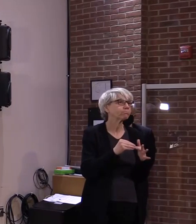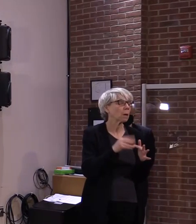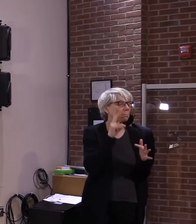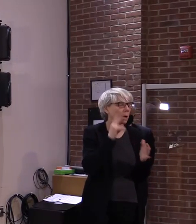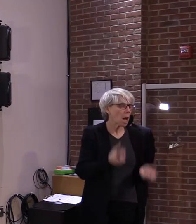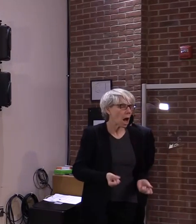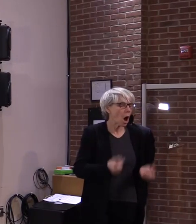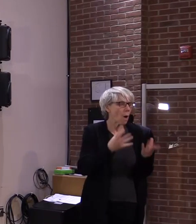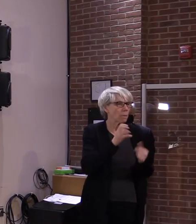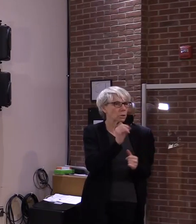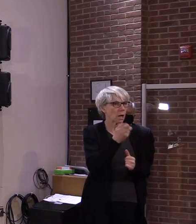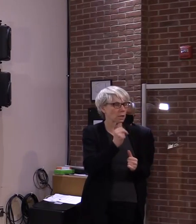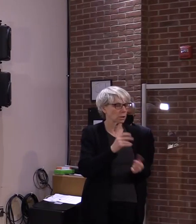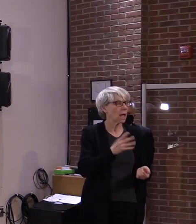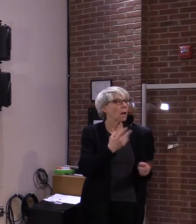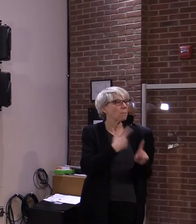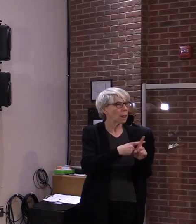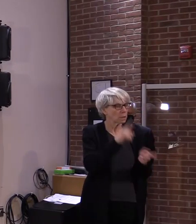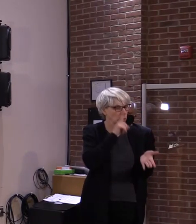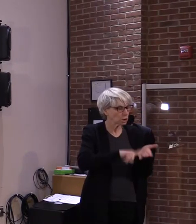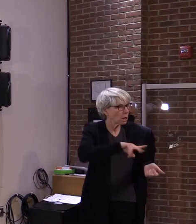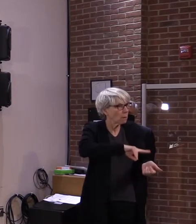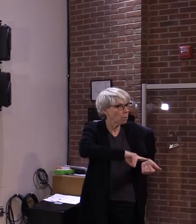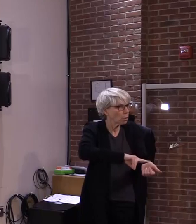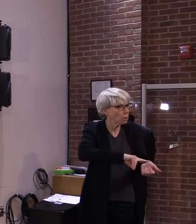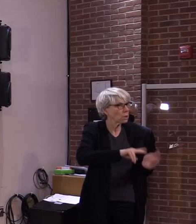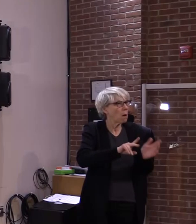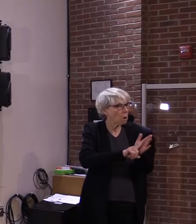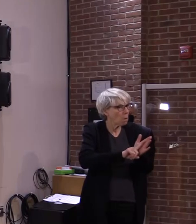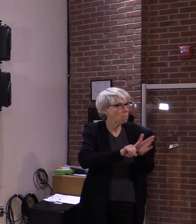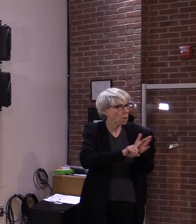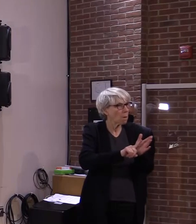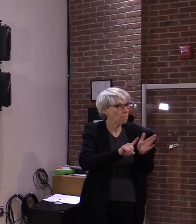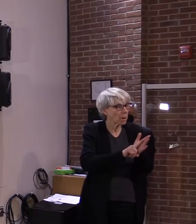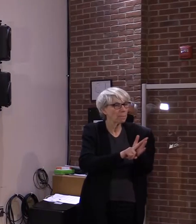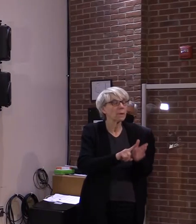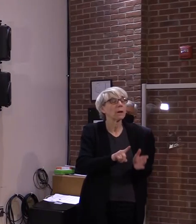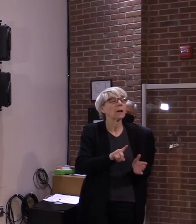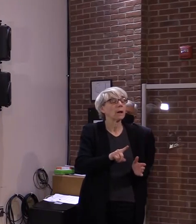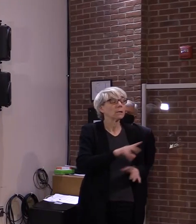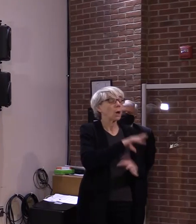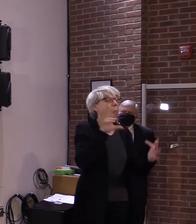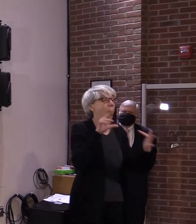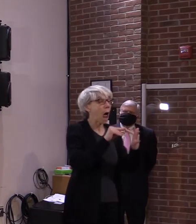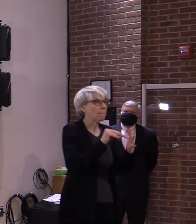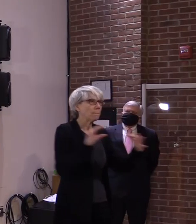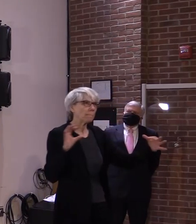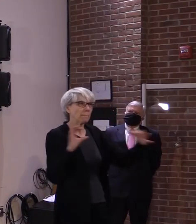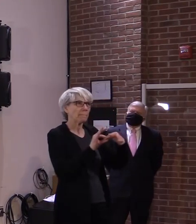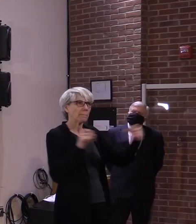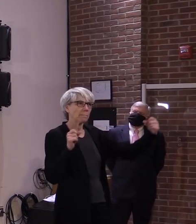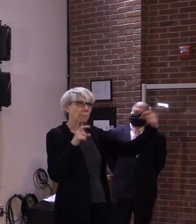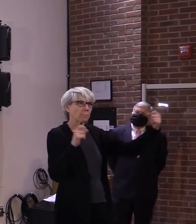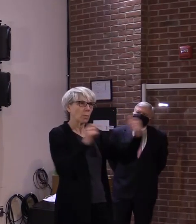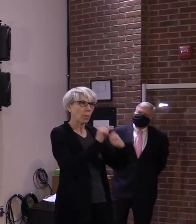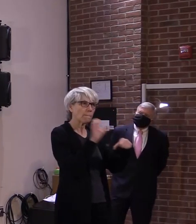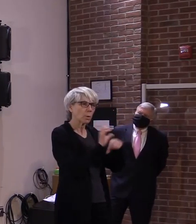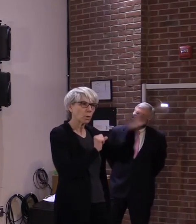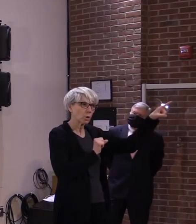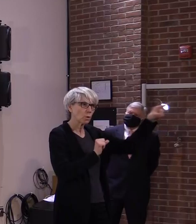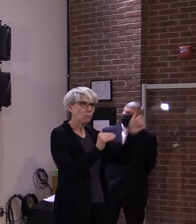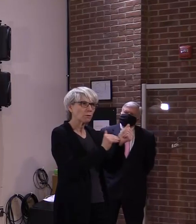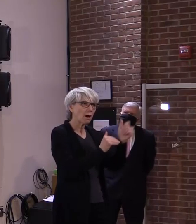body. A physician volunteer contacted him within 24 hours of receipt of the pulse oximeter and learned